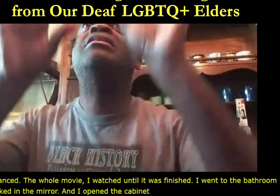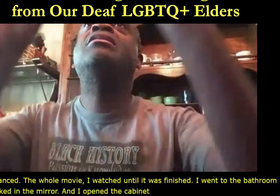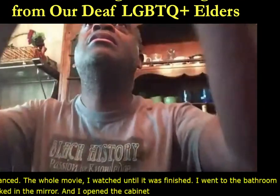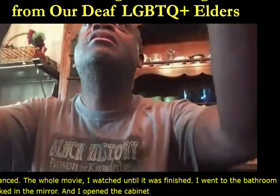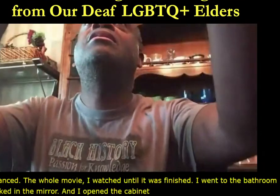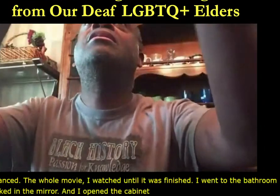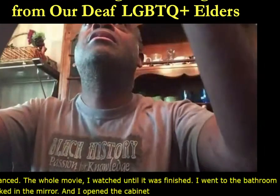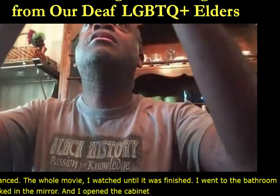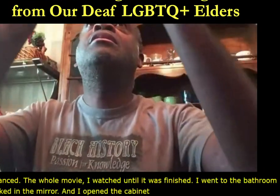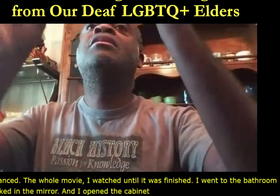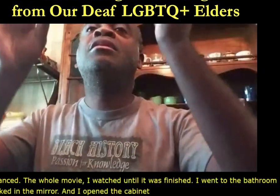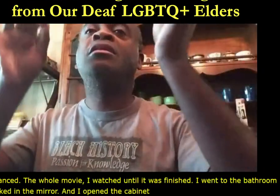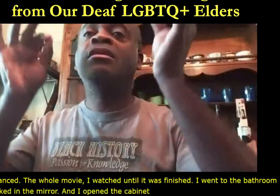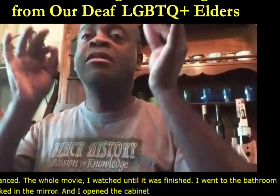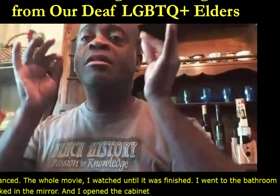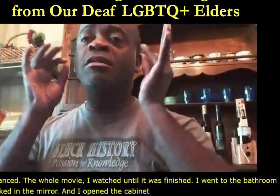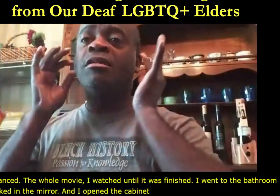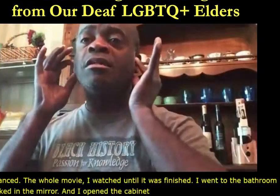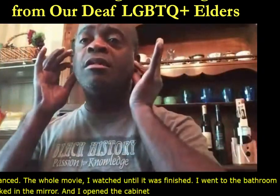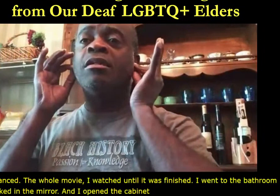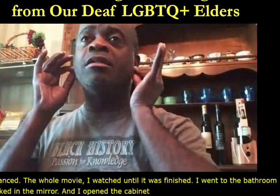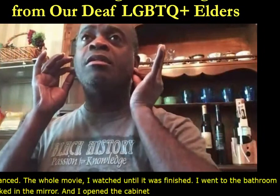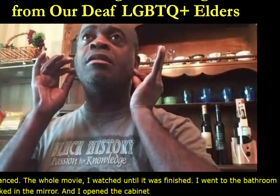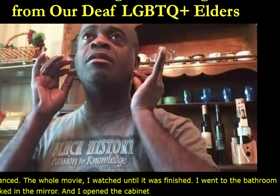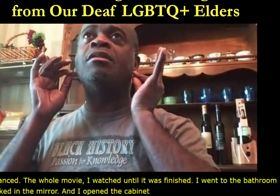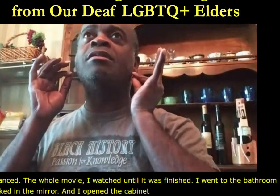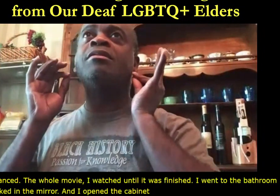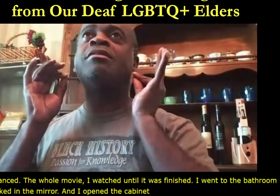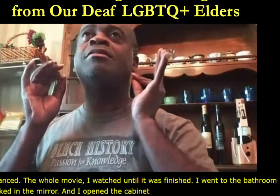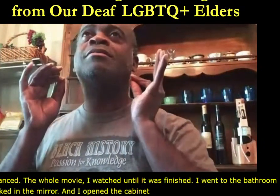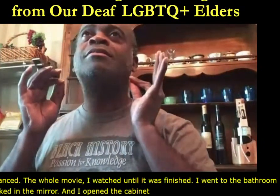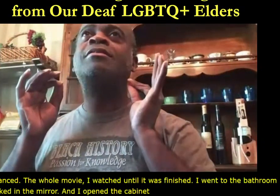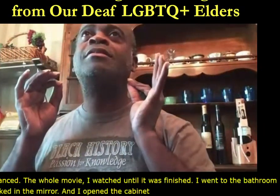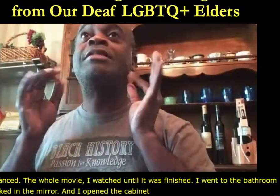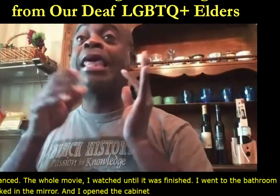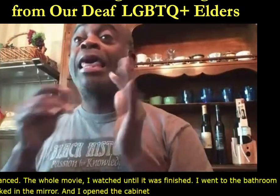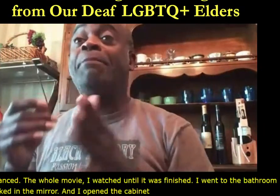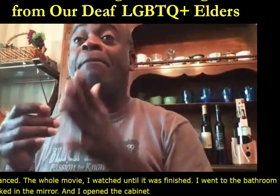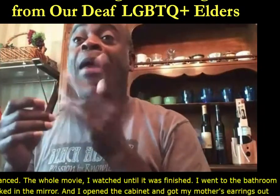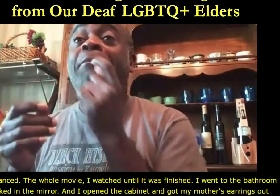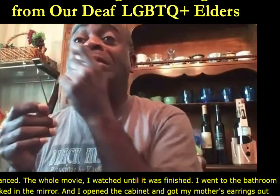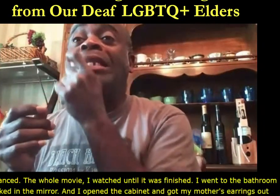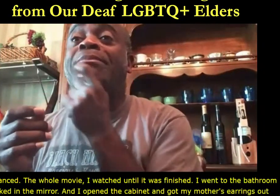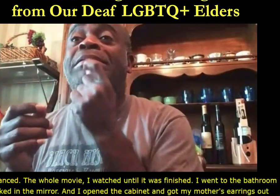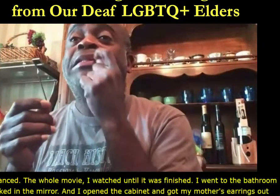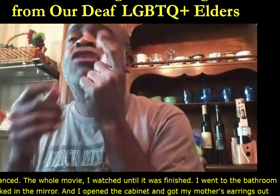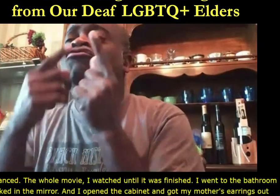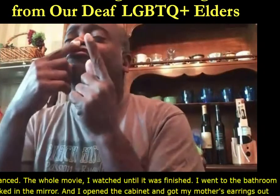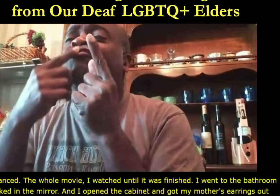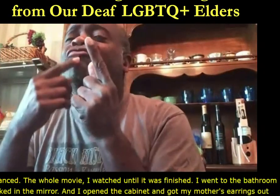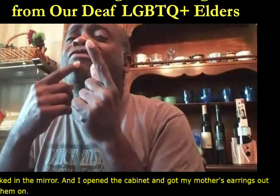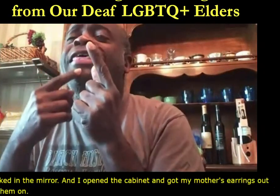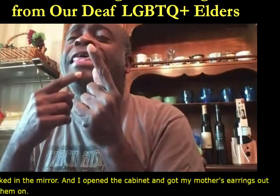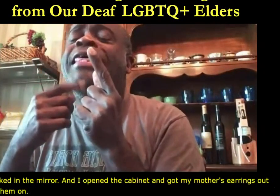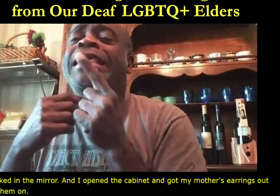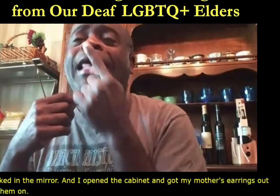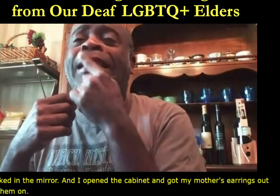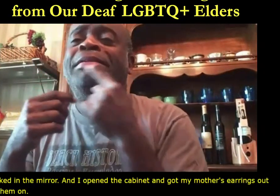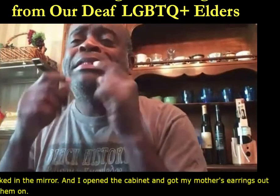the cabinet and i got my mother's earrings out and i put them on and then i got my mother's lipstick her